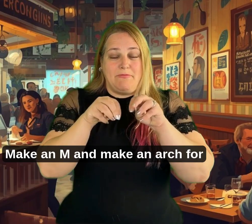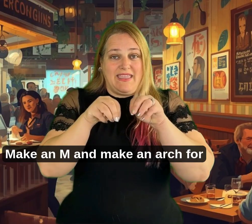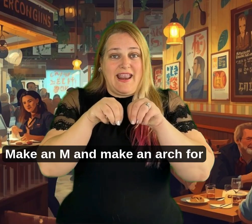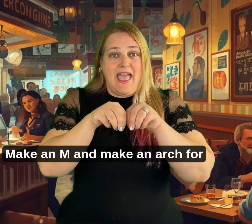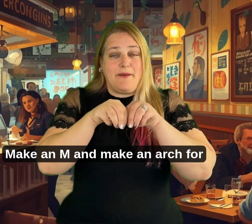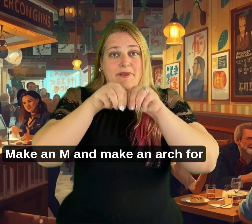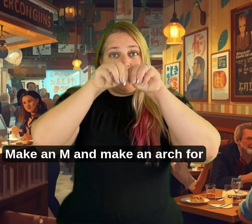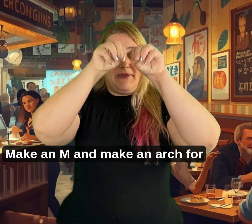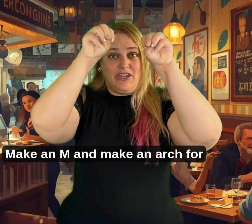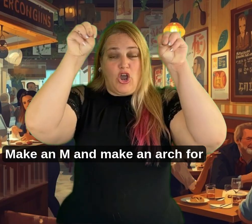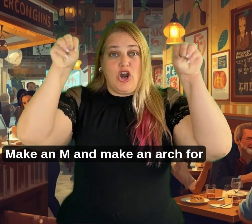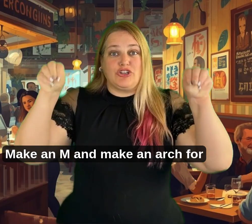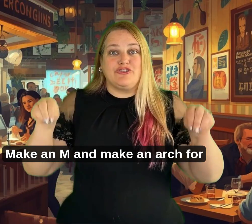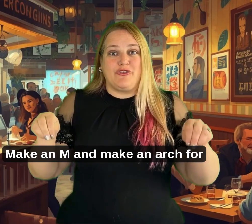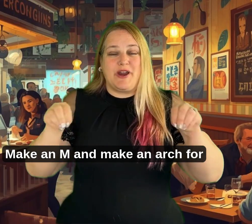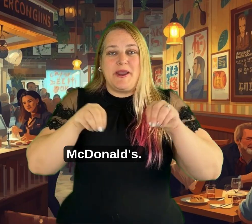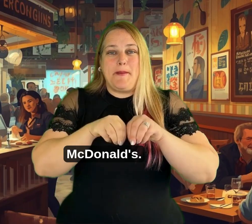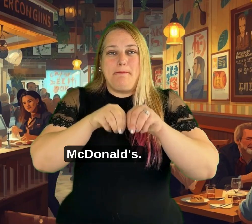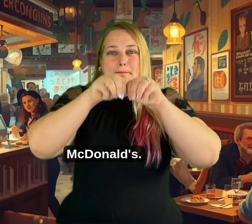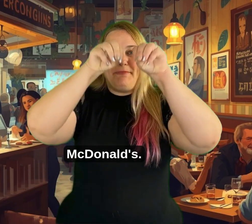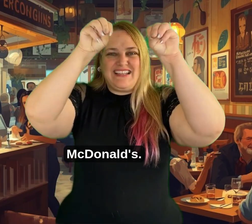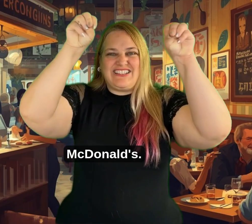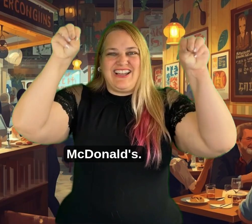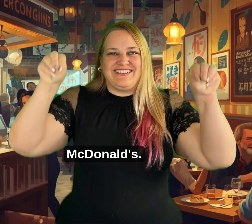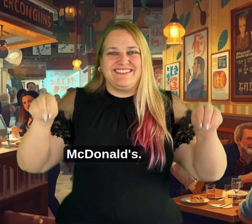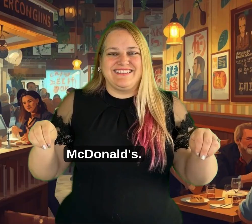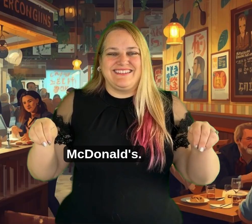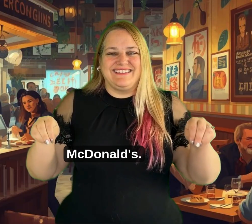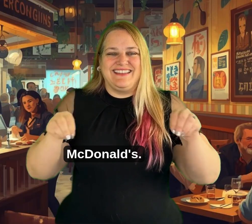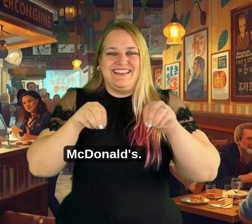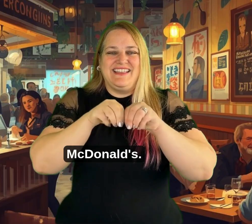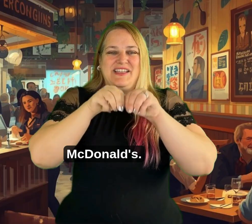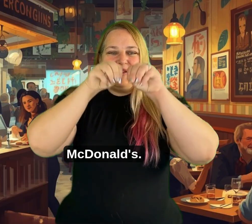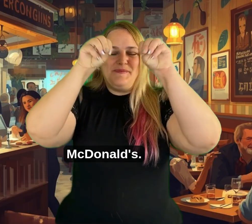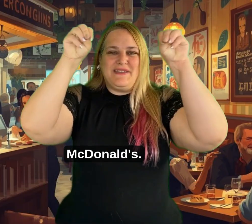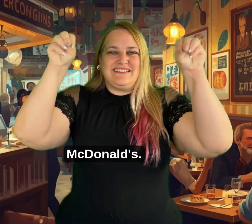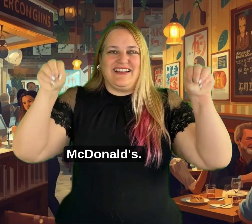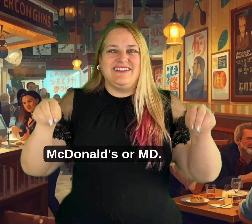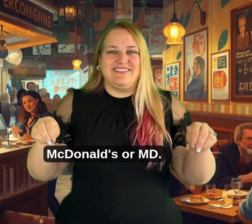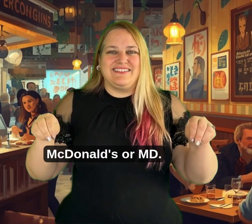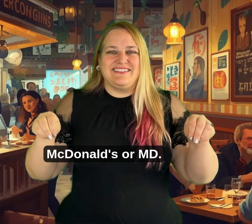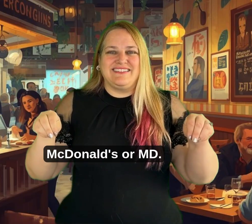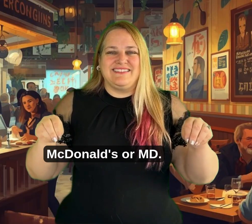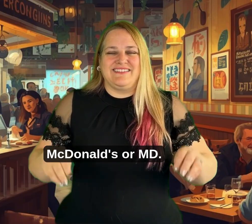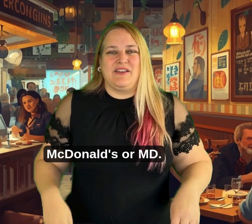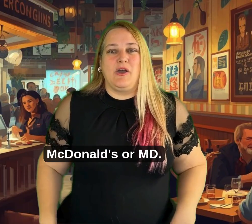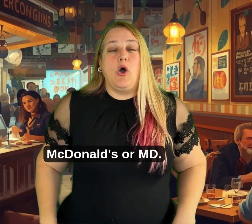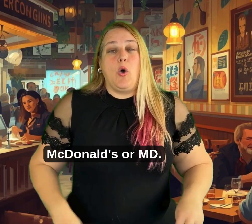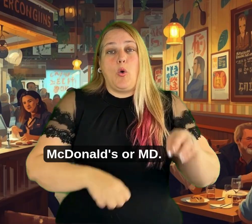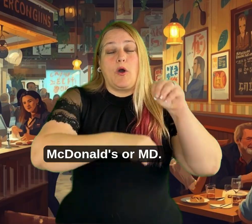Make an M and make an arch for McDonald's. McDonald's.